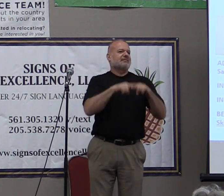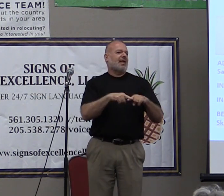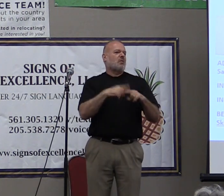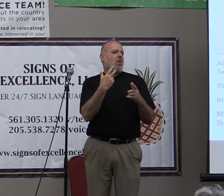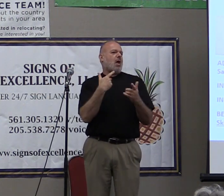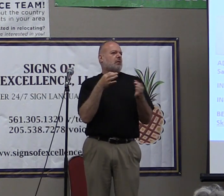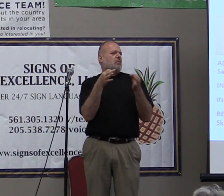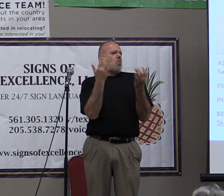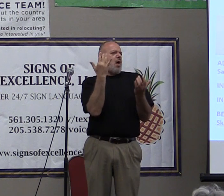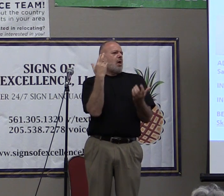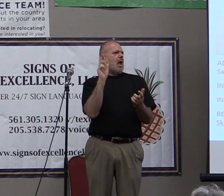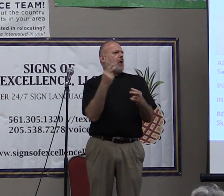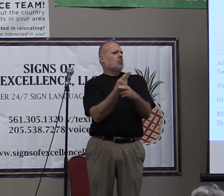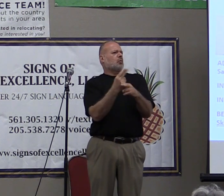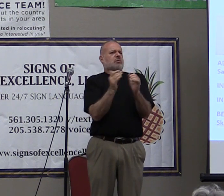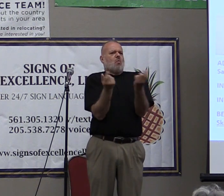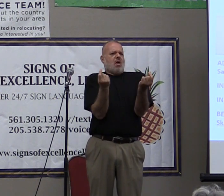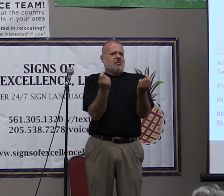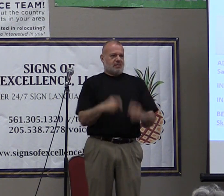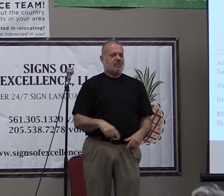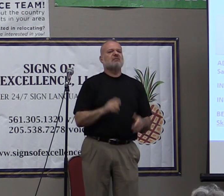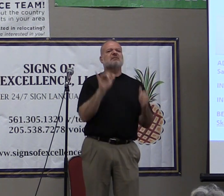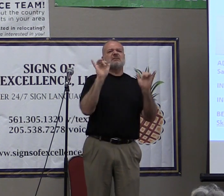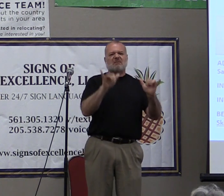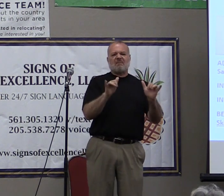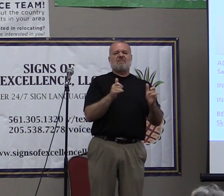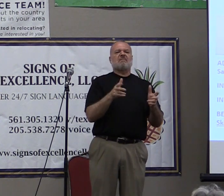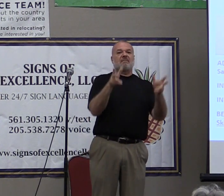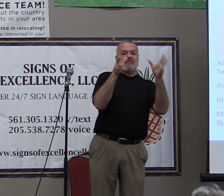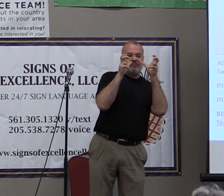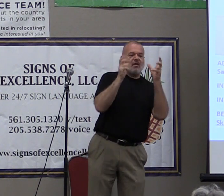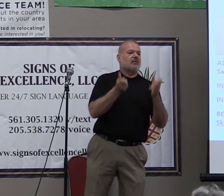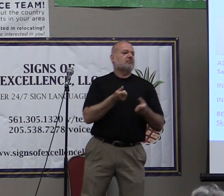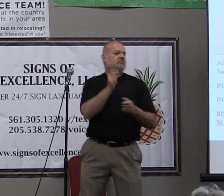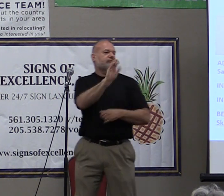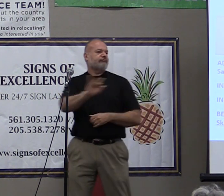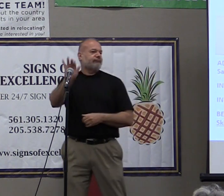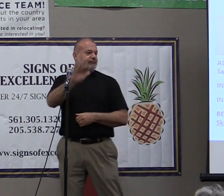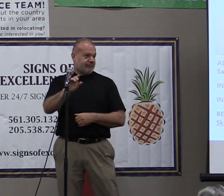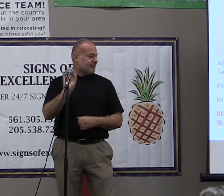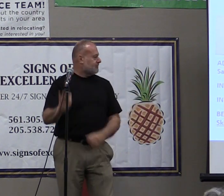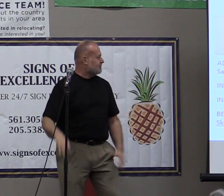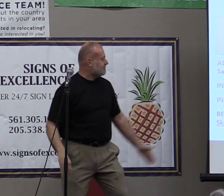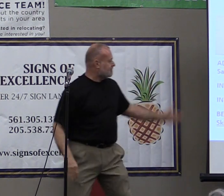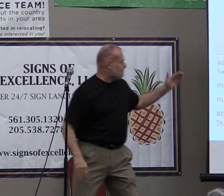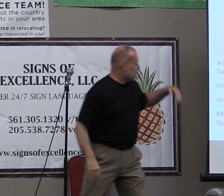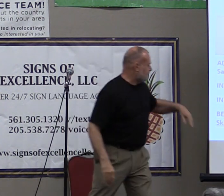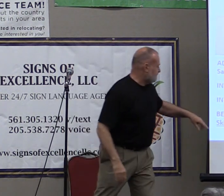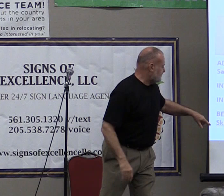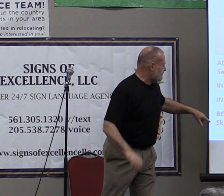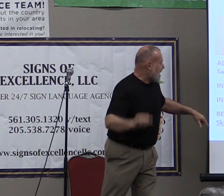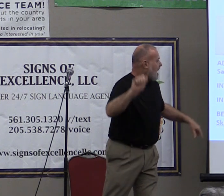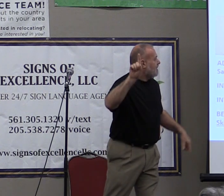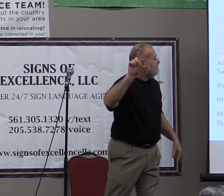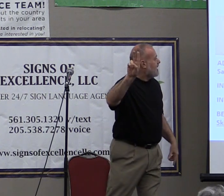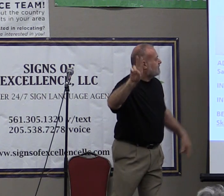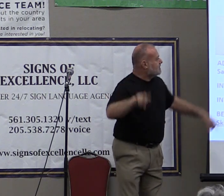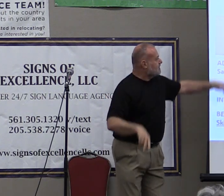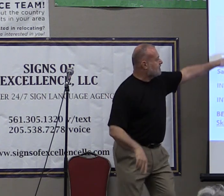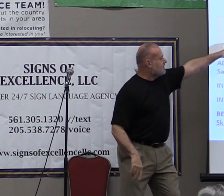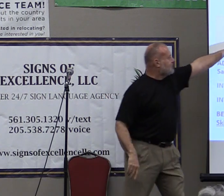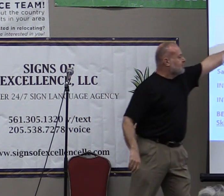teach that. So it depends, and we'll explain why. And also we will do receptive skills there as